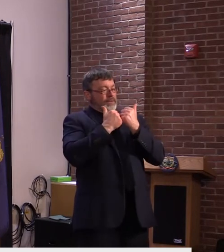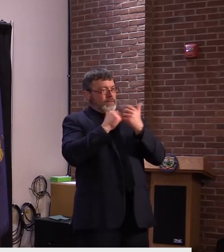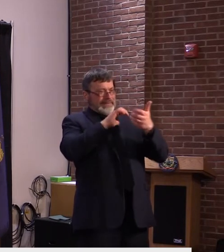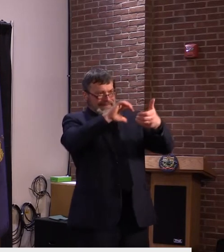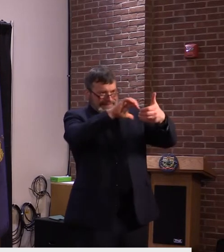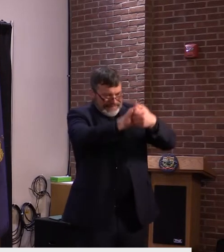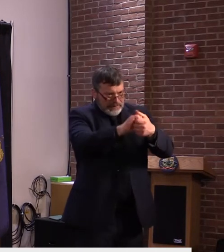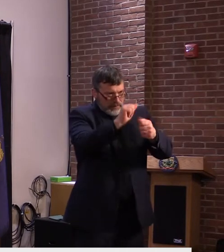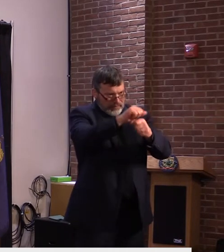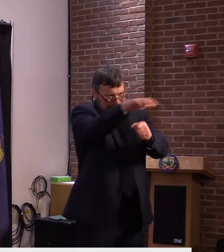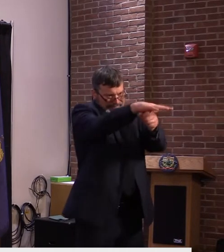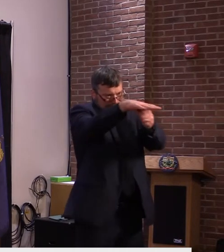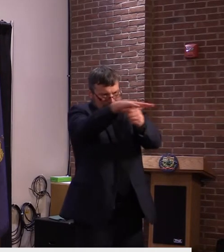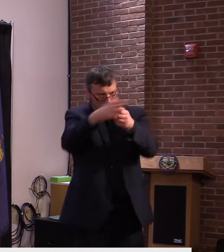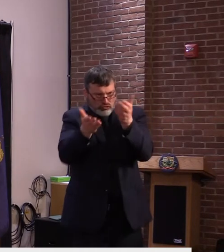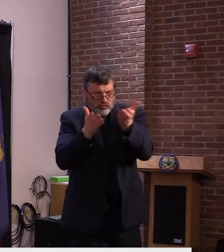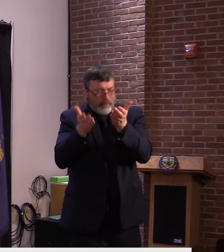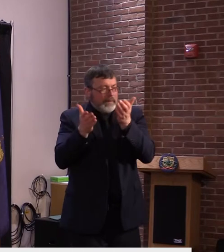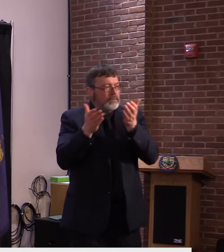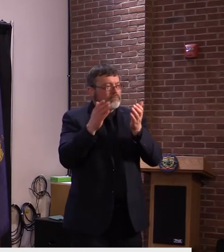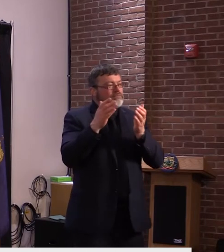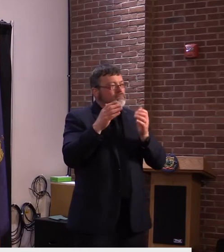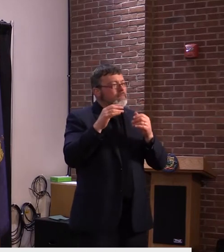in on literally on a school-by-school basis. So,